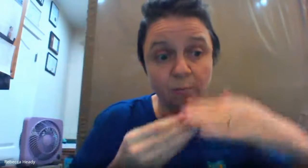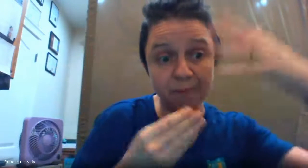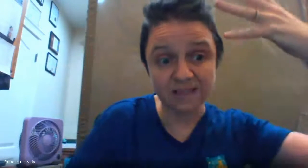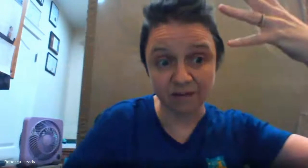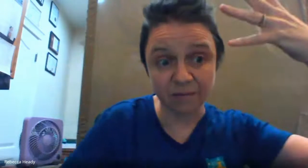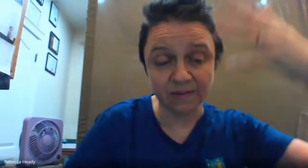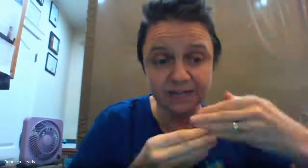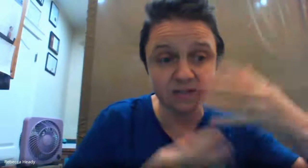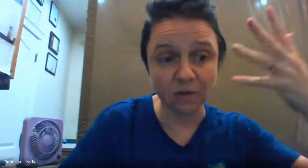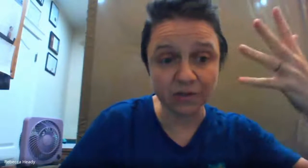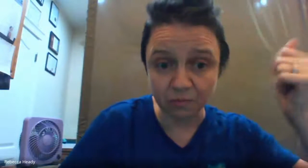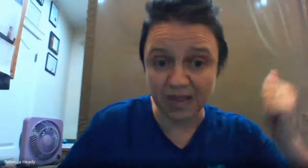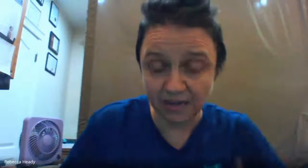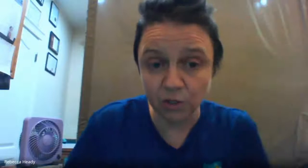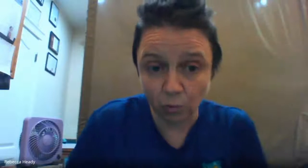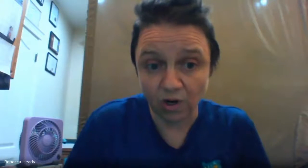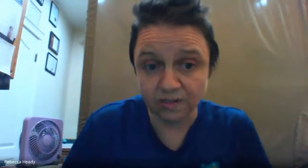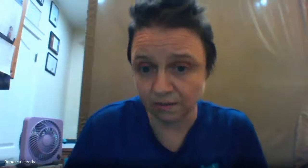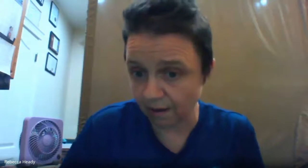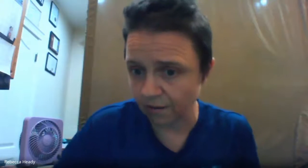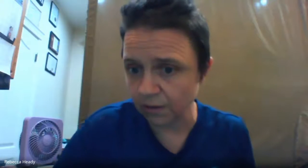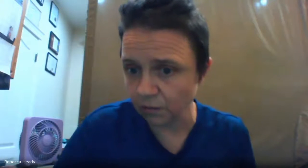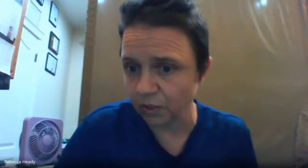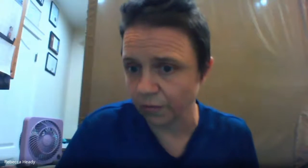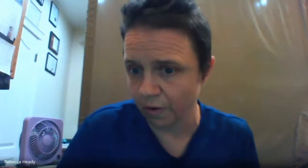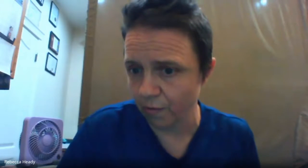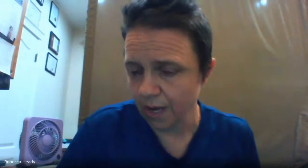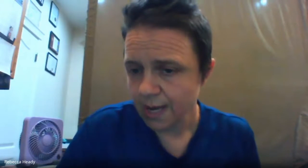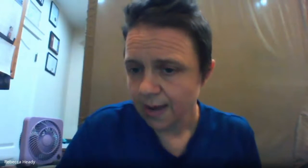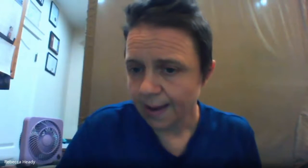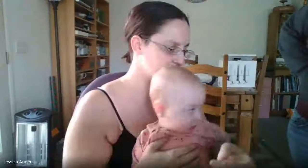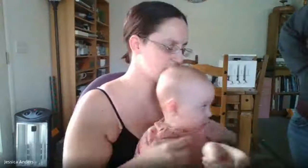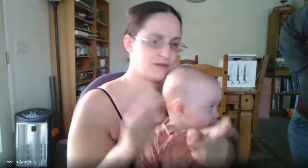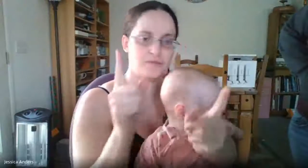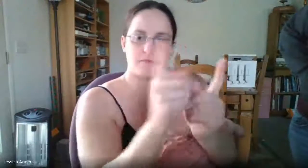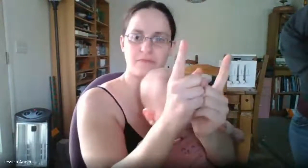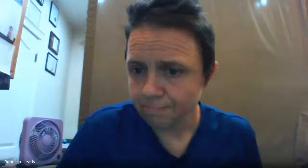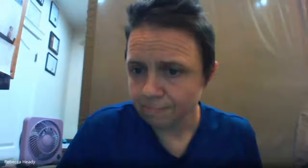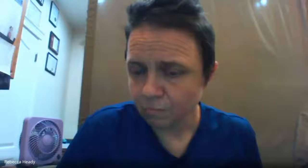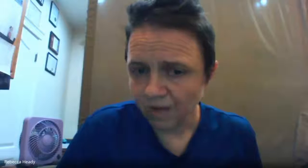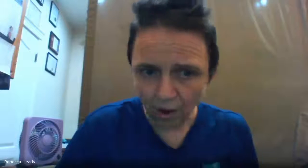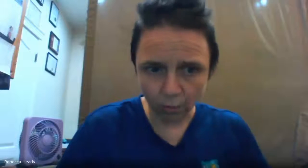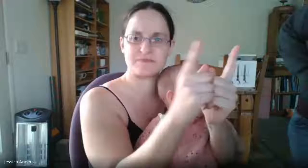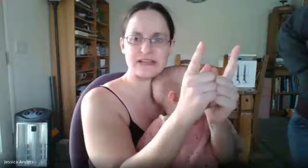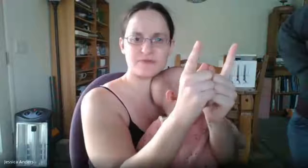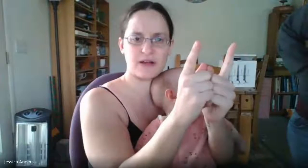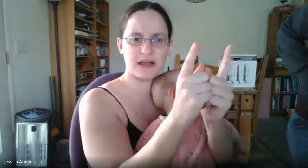of the list. So there shouldn't be any new words in there that you don't know. Neat. Last week, meet.